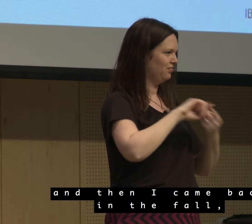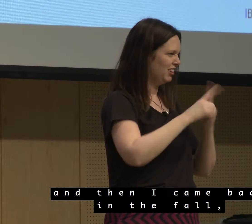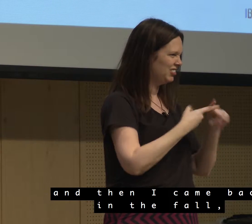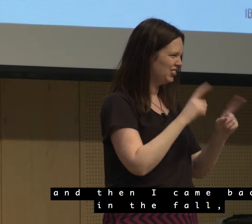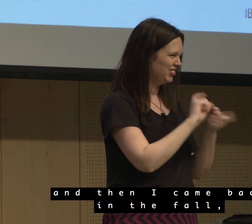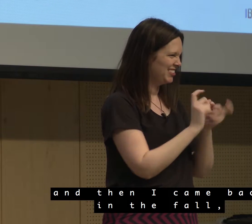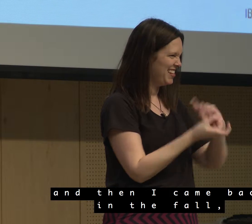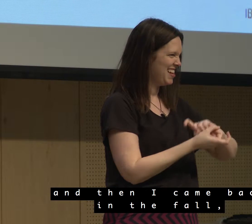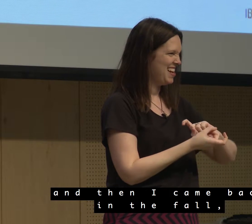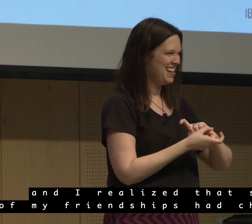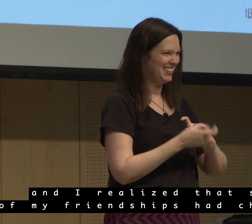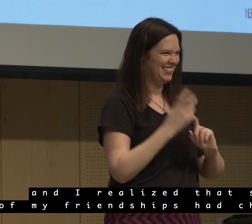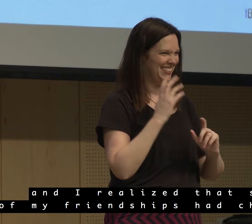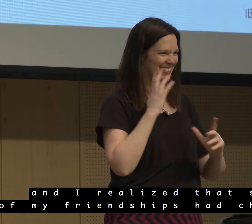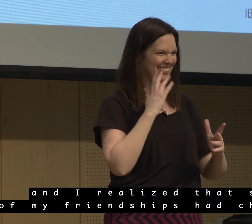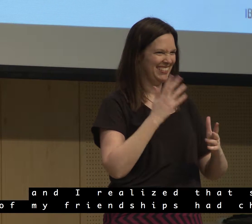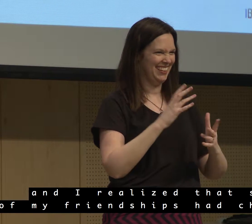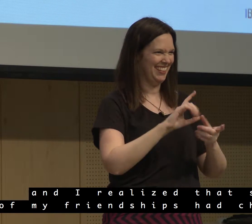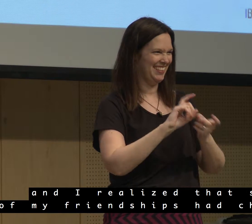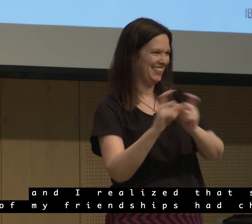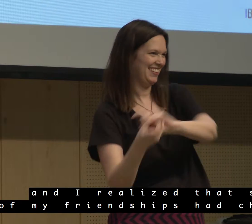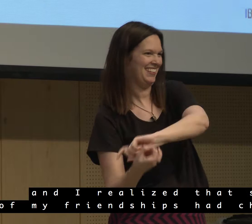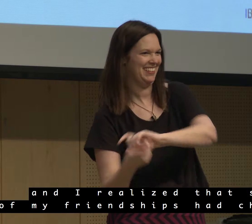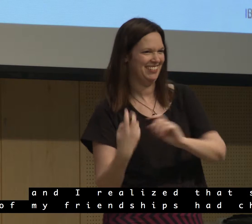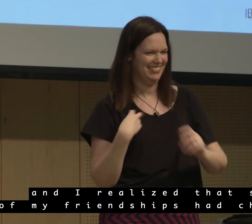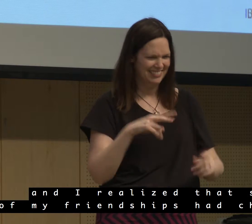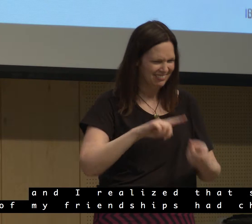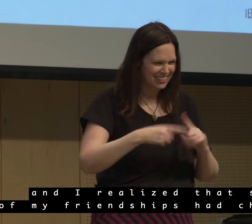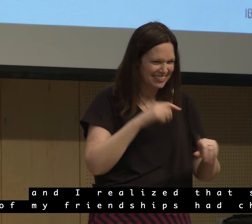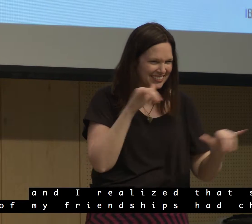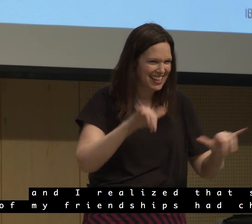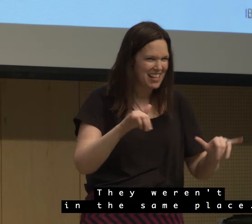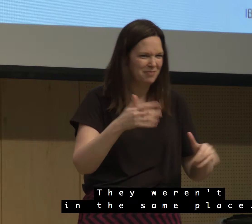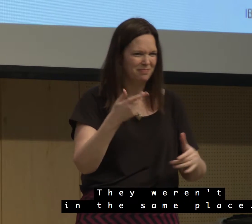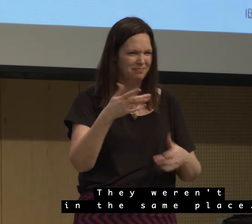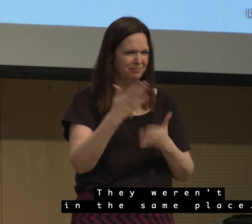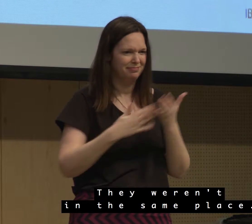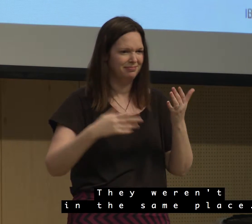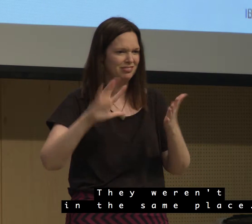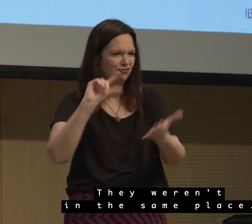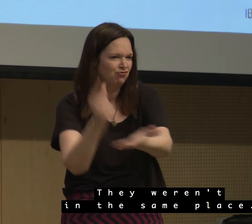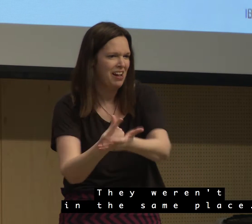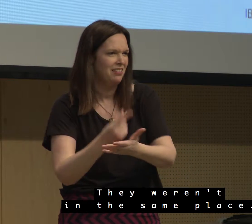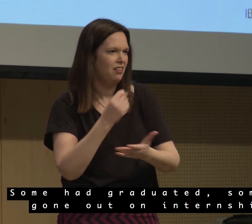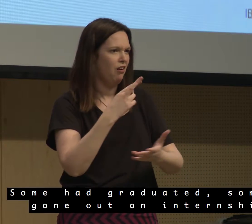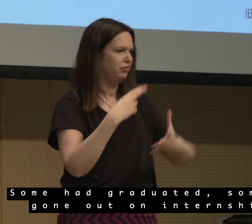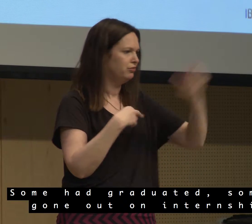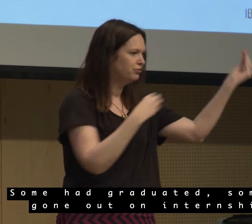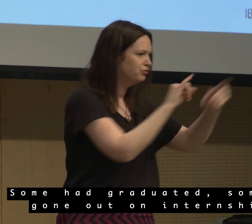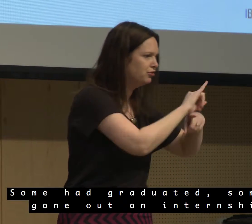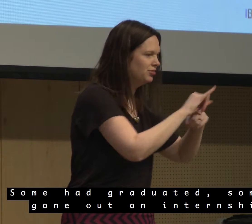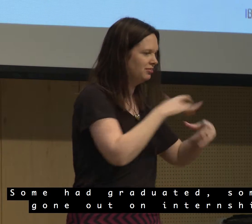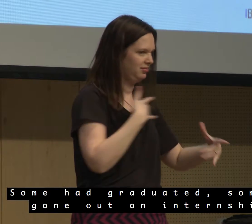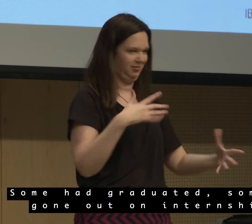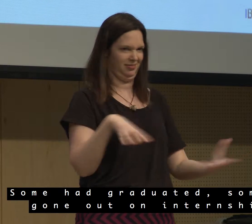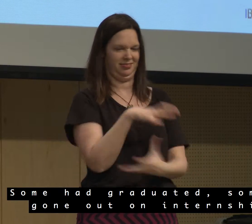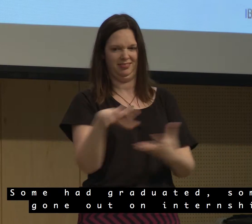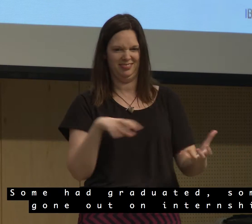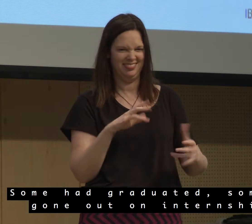back in the fall, and I realized that some of my friendships had changed. They weren't in the same place. Some had graduated, some had gone out